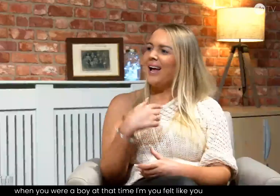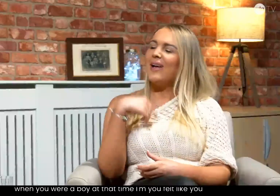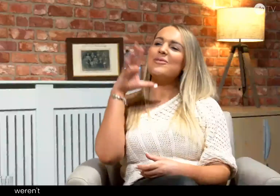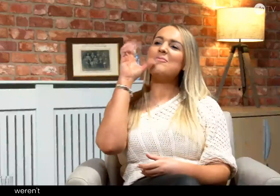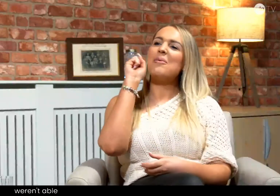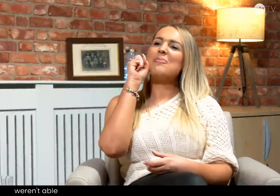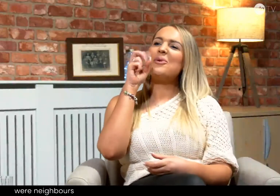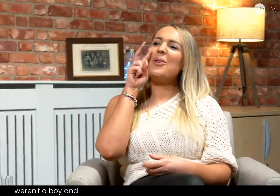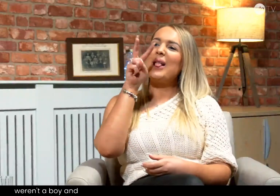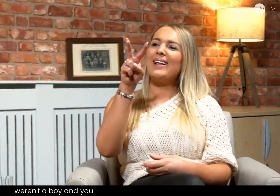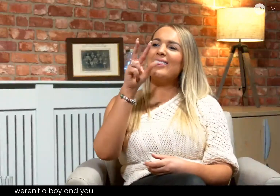that clearly?